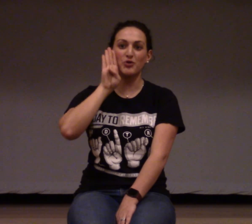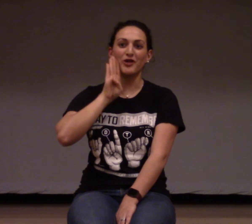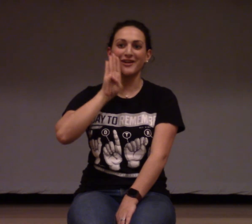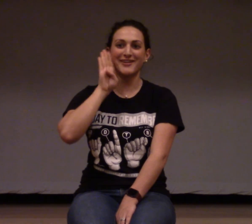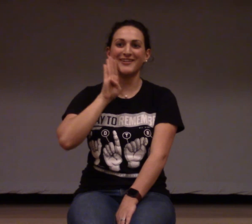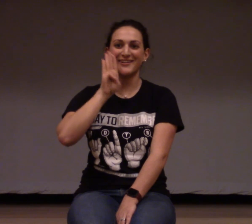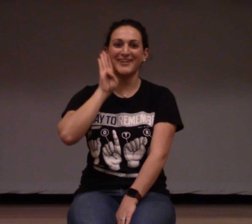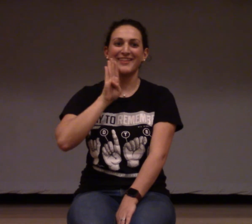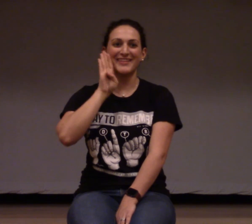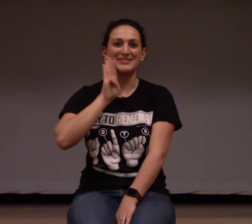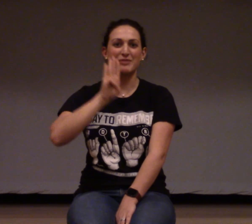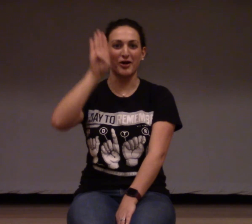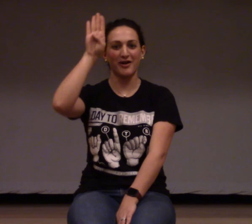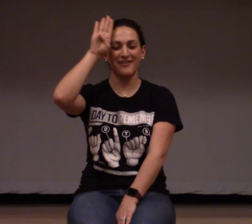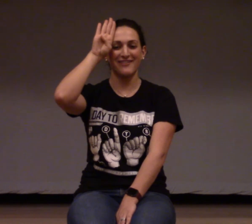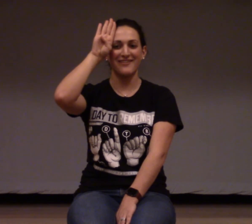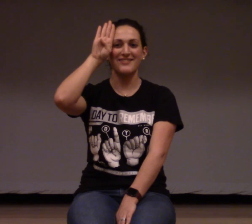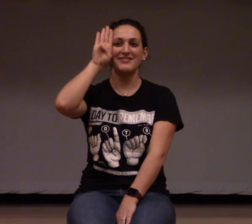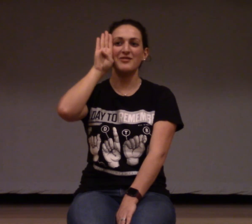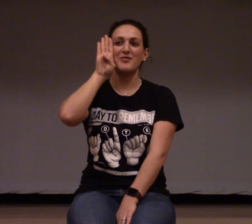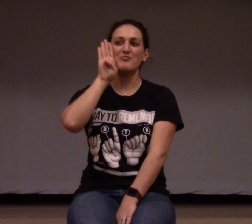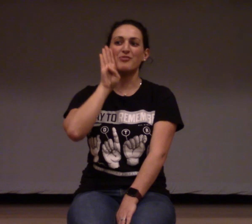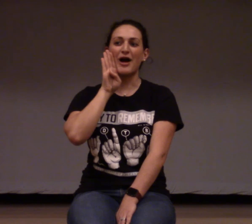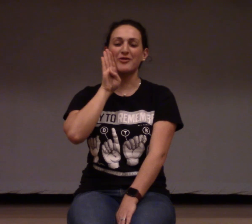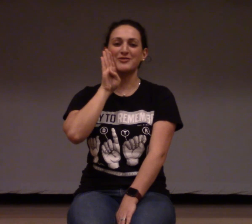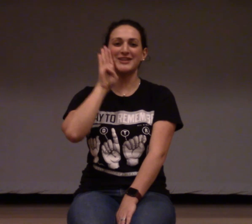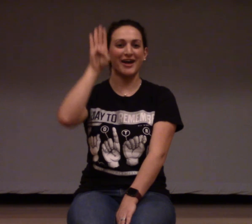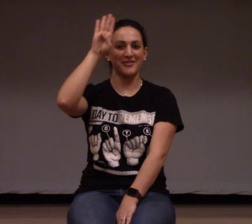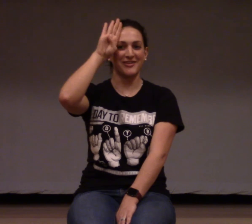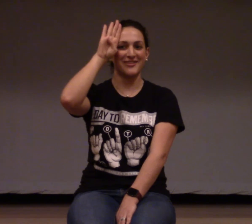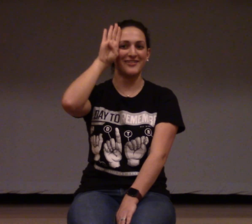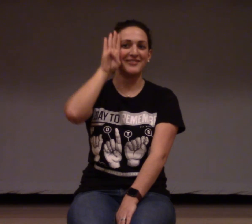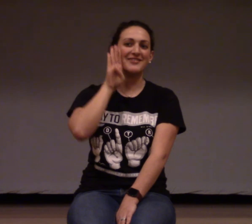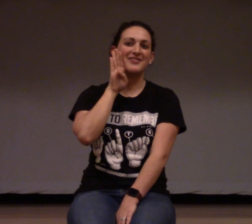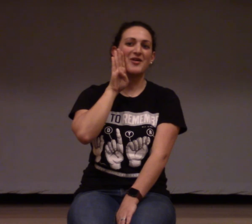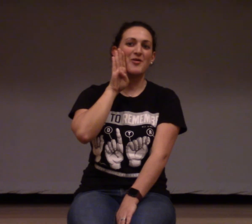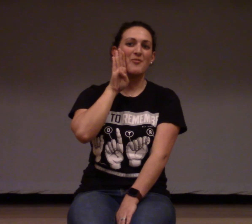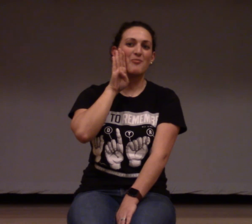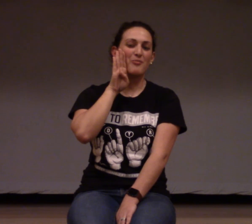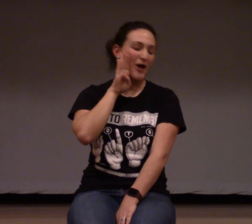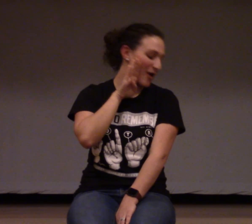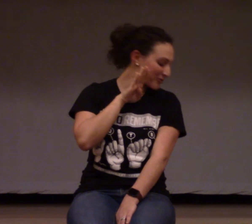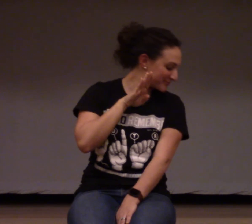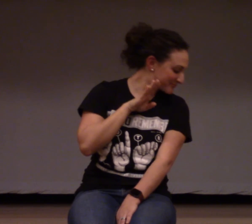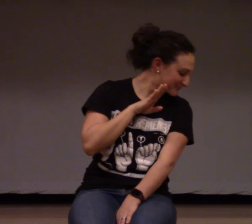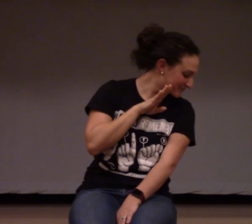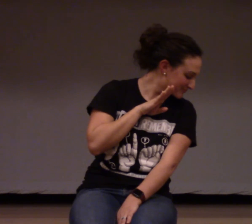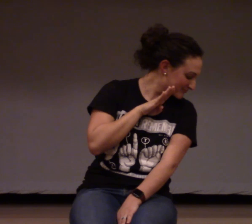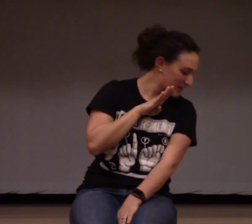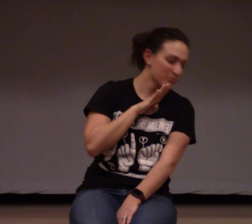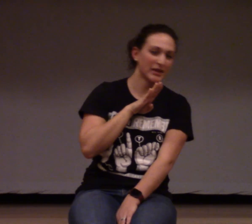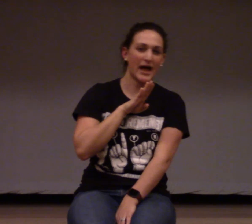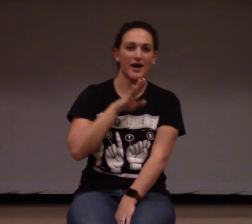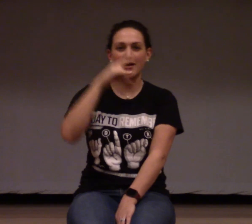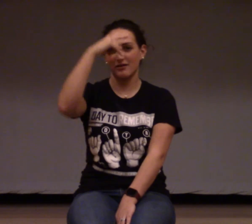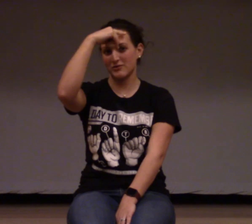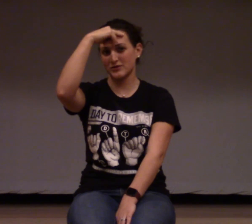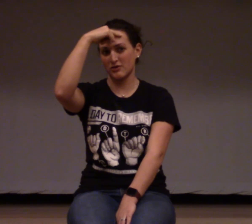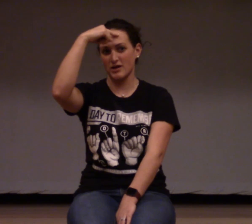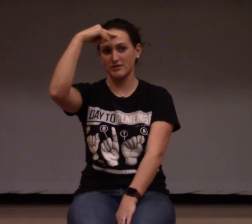it. That's beard. Brown goes down. Brown. Black goes across the